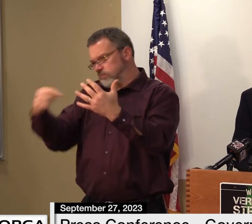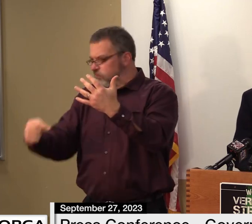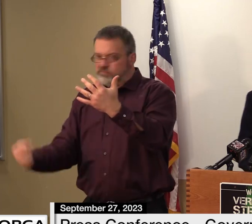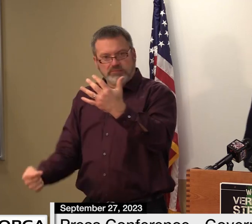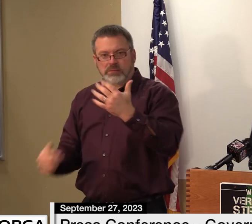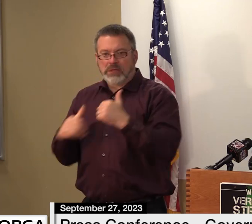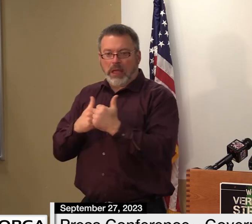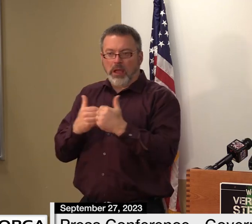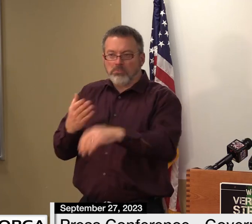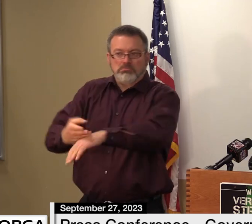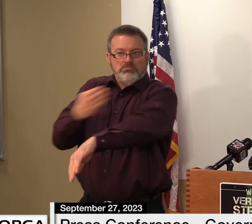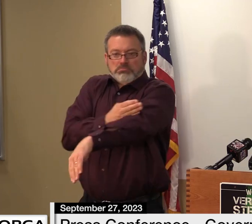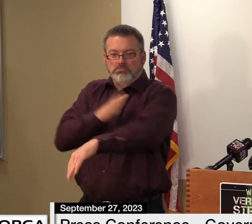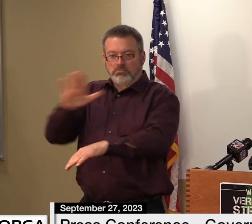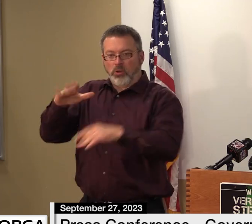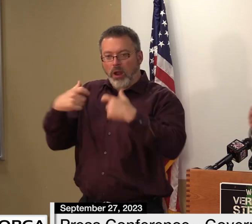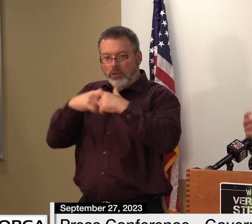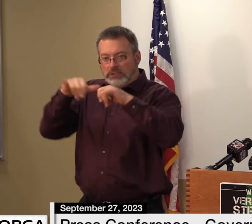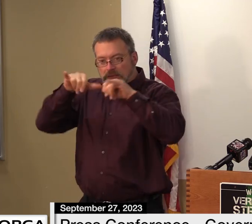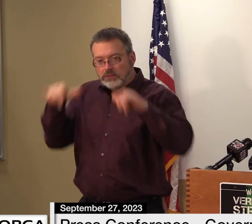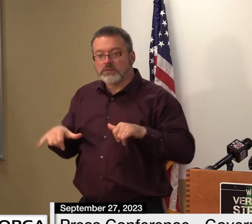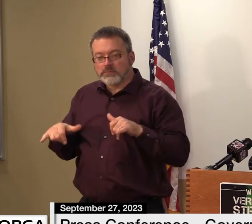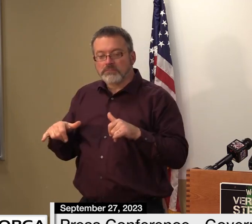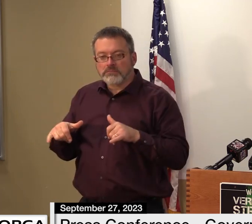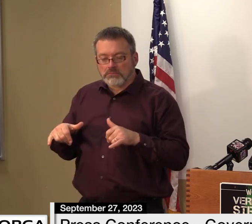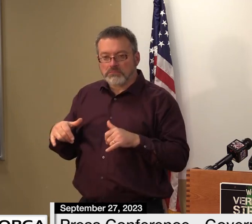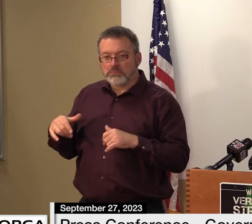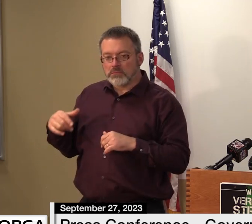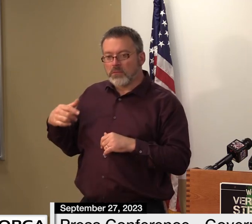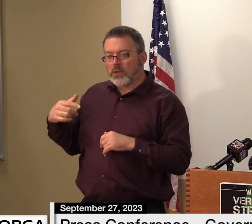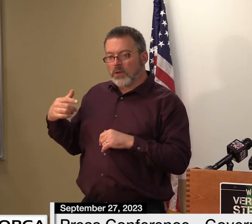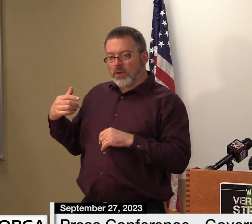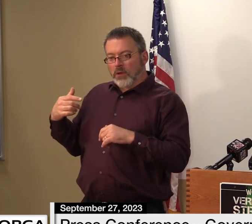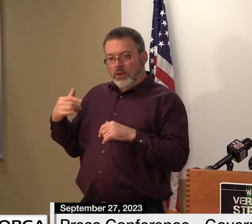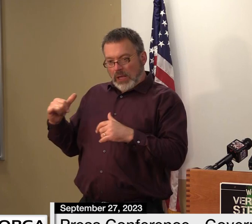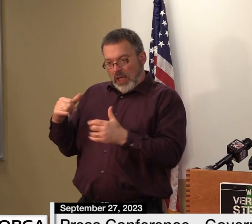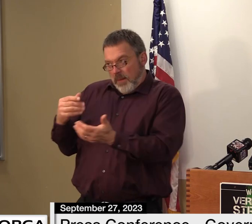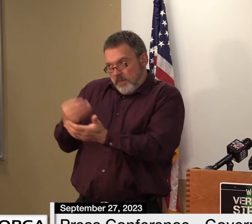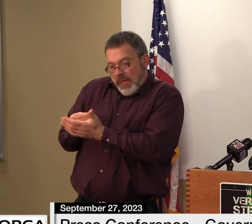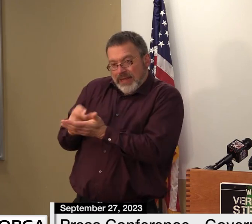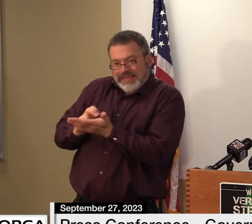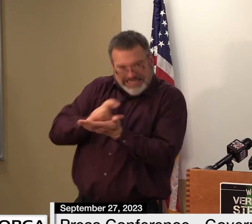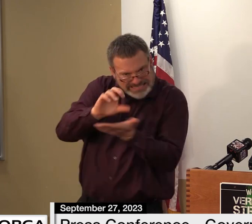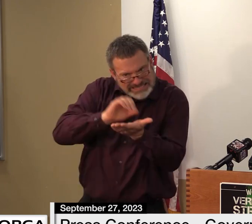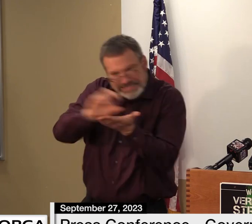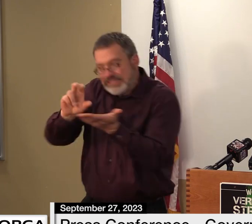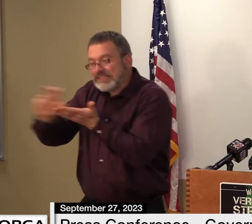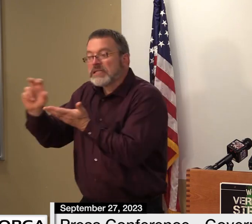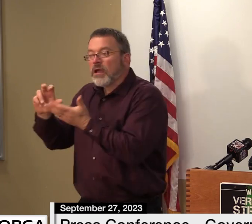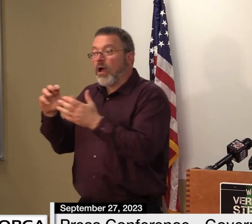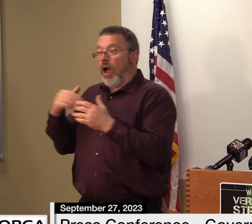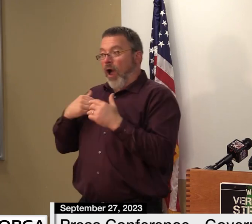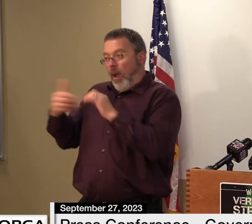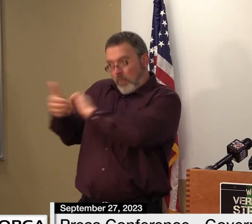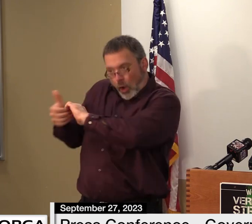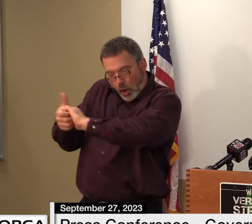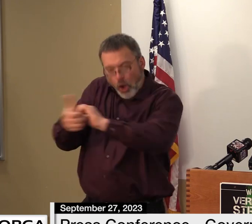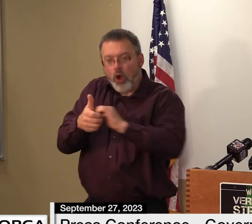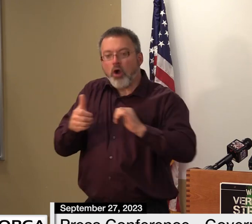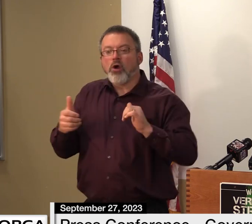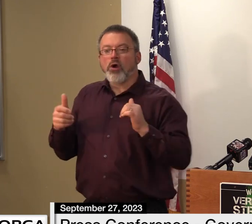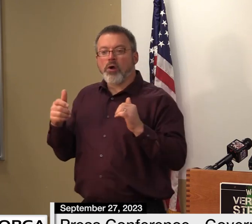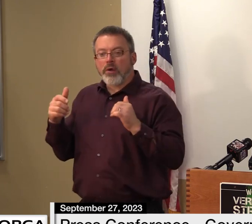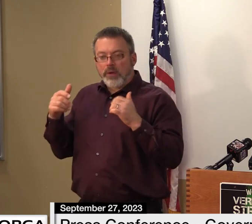We have been working very closely to deploy, to get those monies out the door with partners, with the other electric energy efficiency utilities and